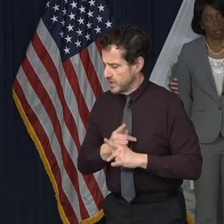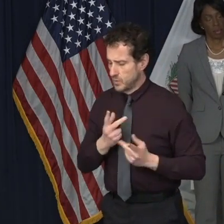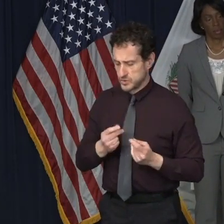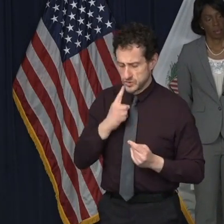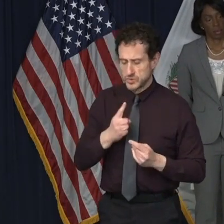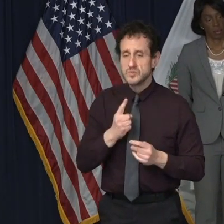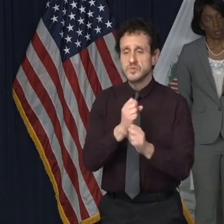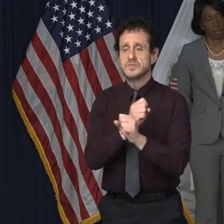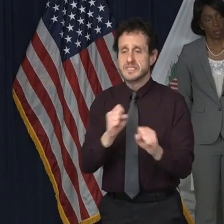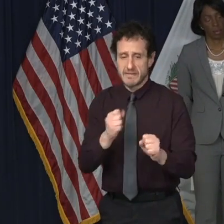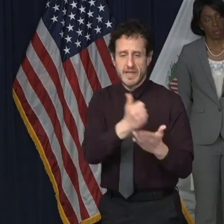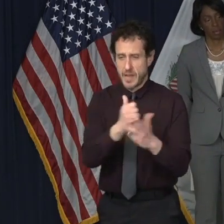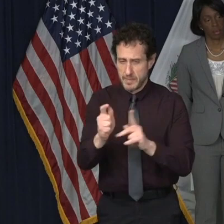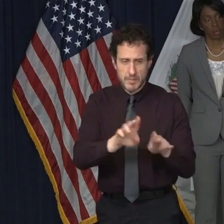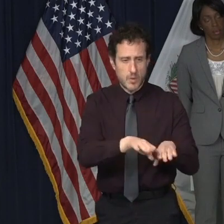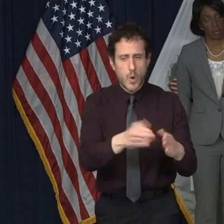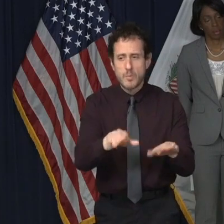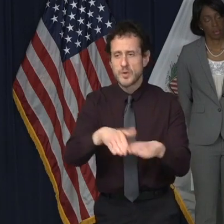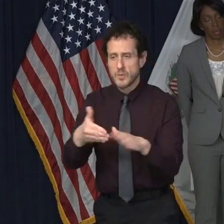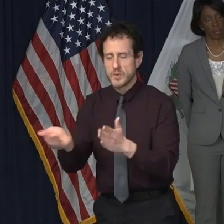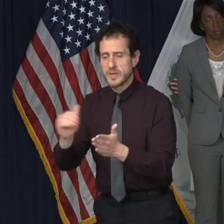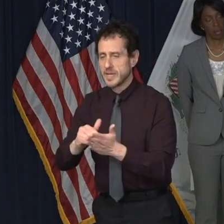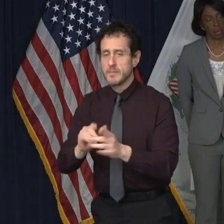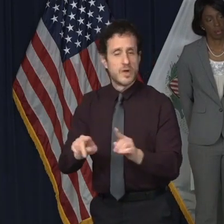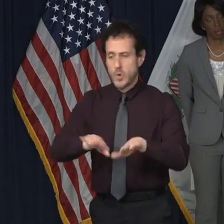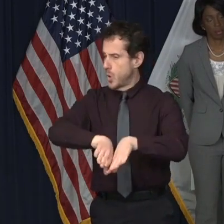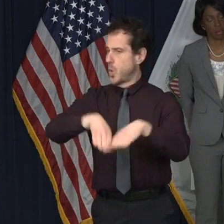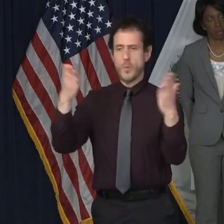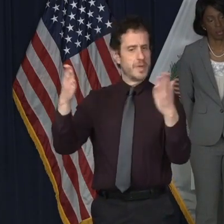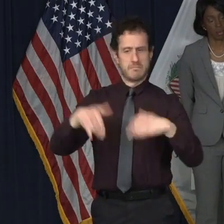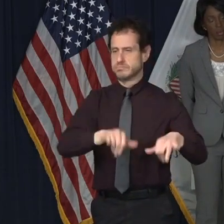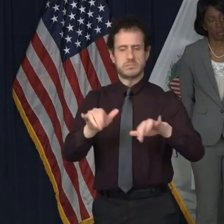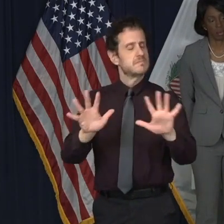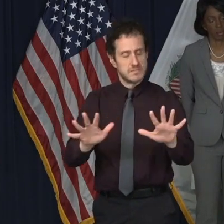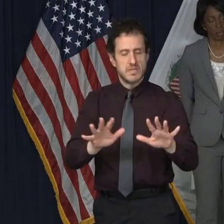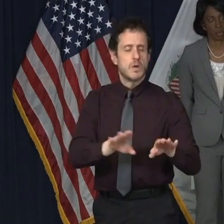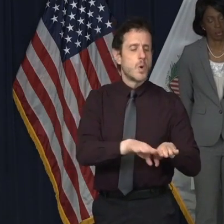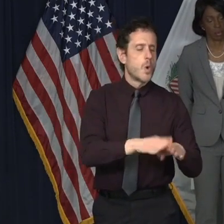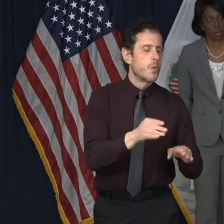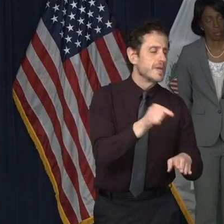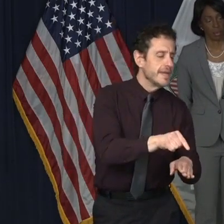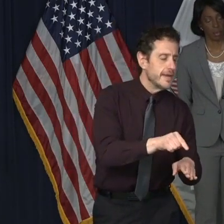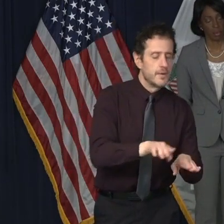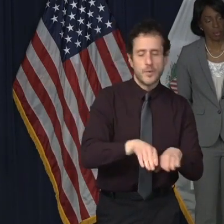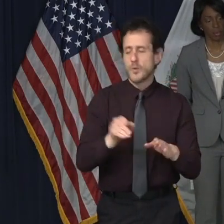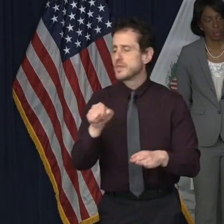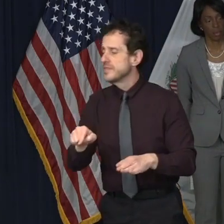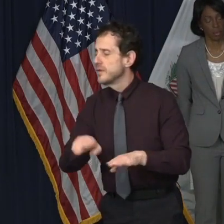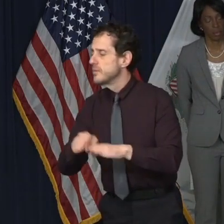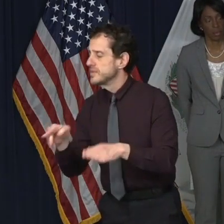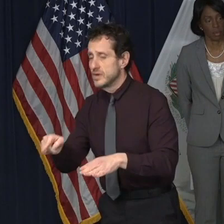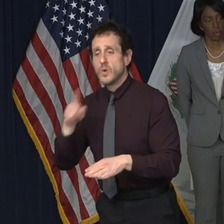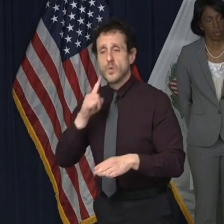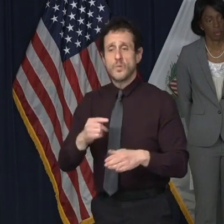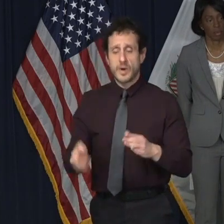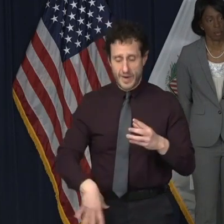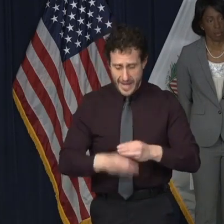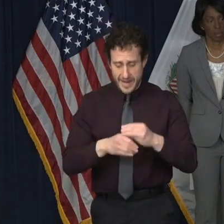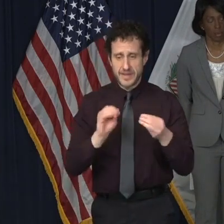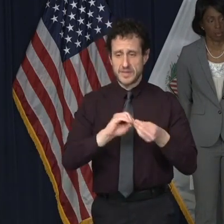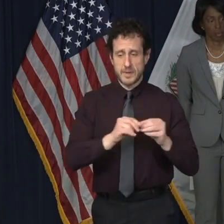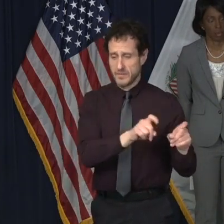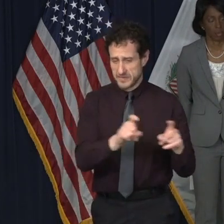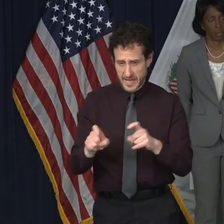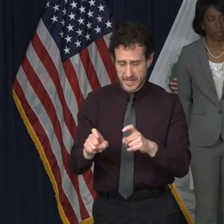toward reopening in phases. We are making progress building out testing and launching our